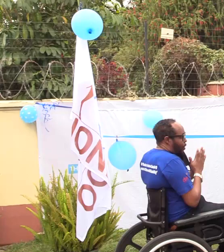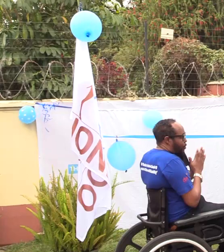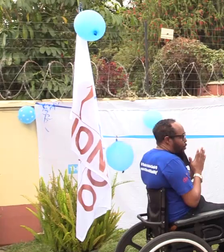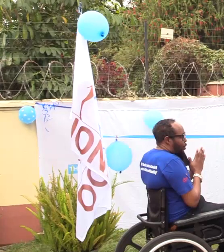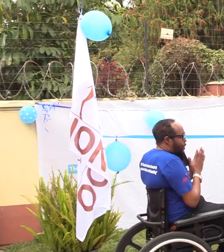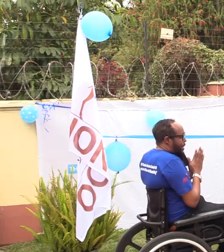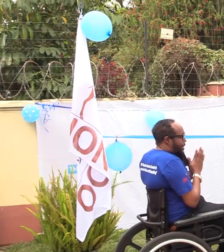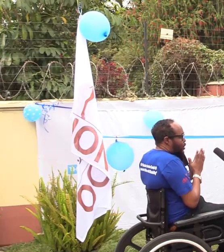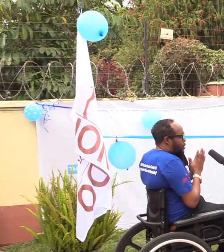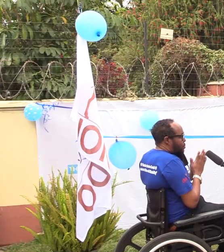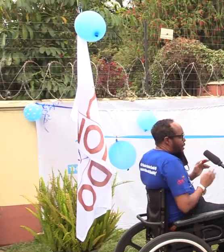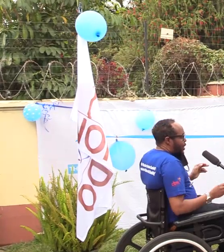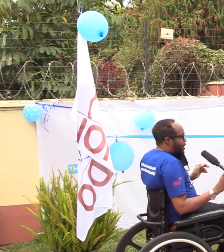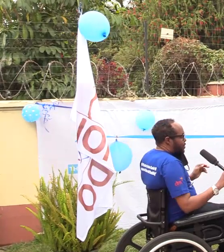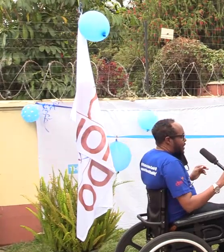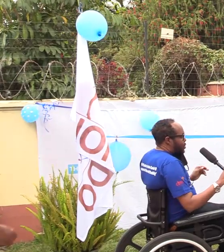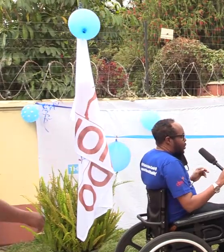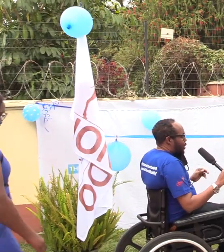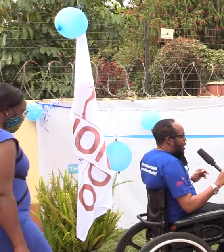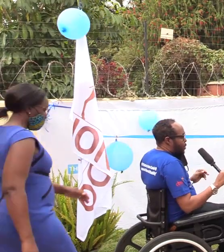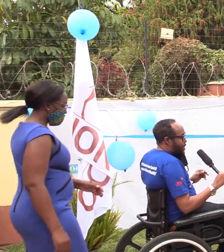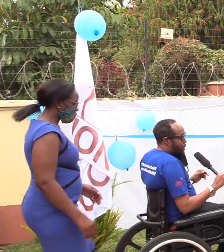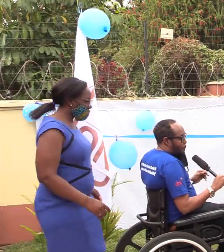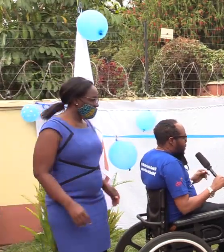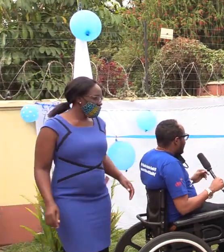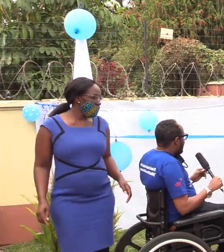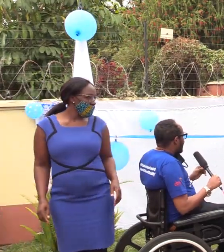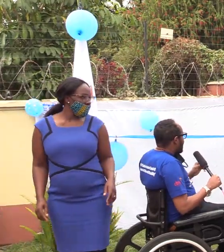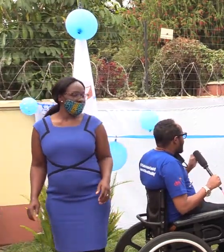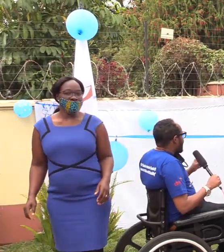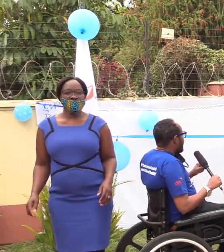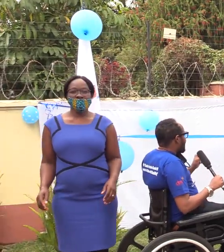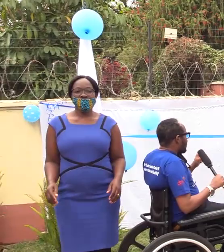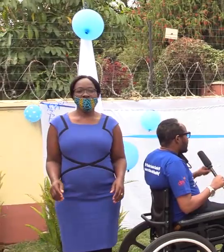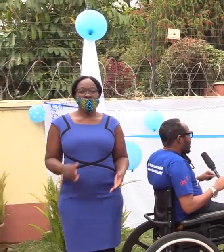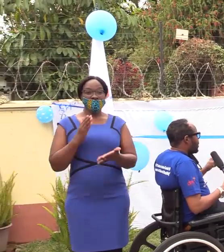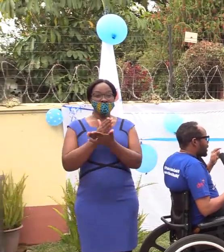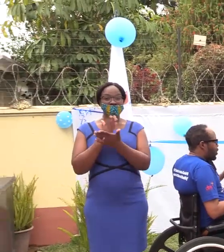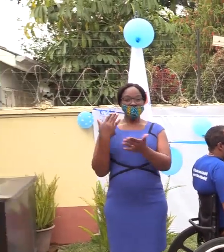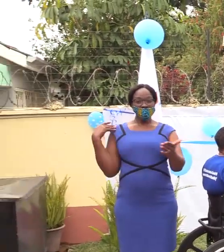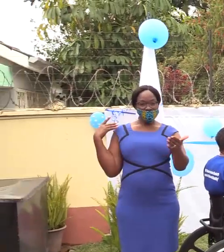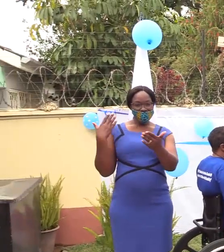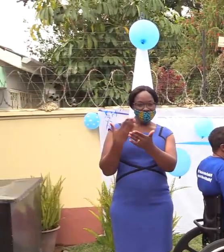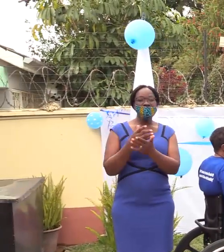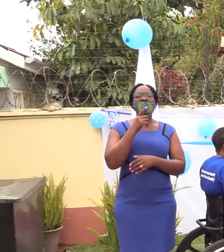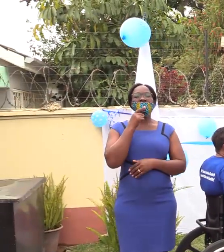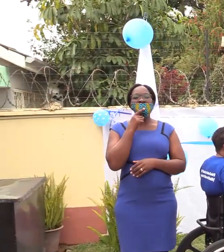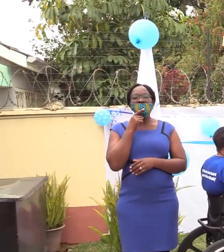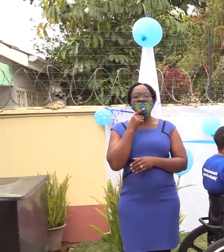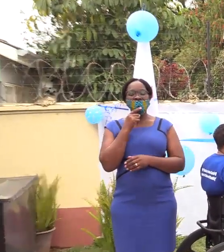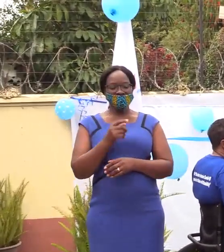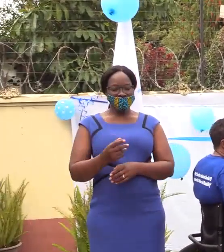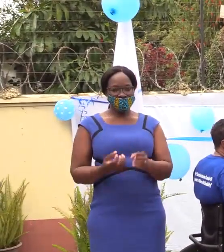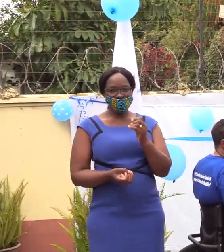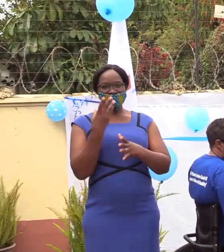you can. Of all the editions, men were the chief guests when we are launching. So it is history, it is COVID, we are launching in our office, and for the first time, a